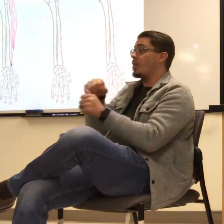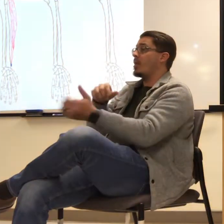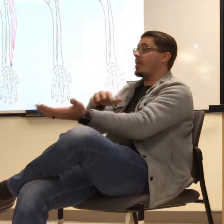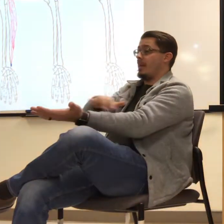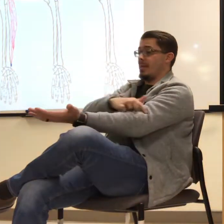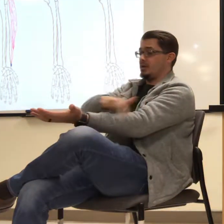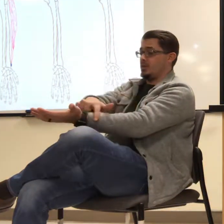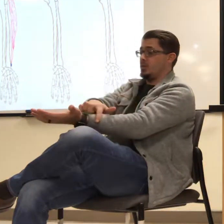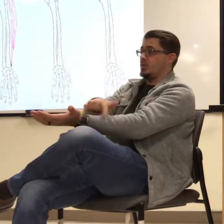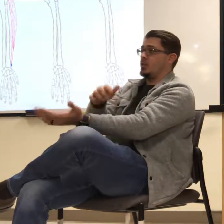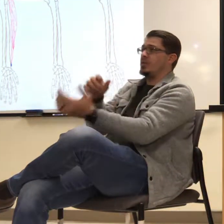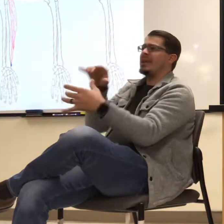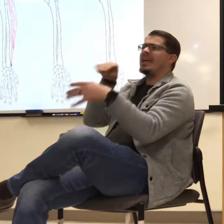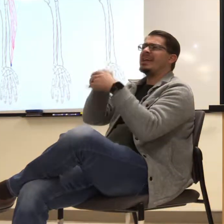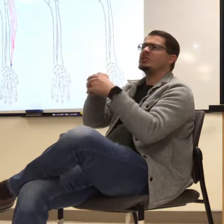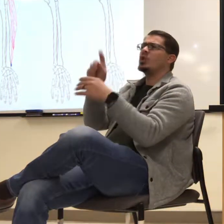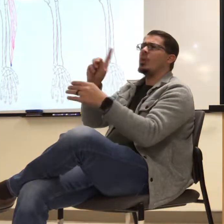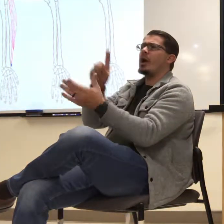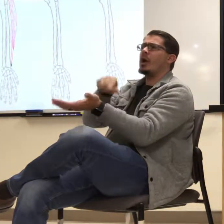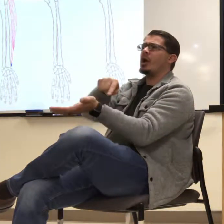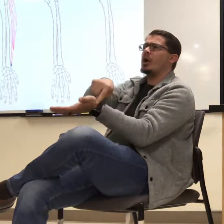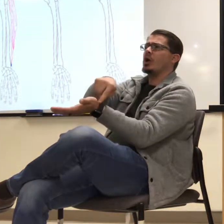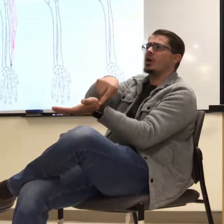muscle inserts on what bone?